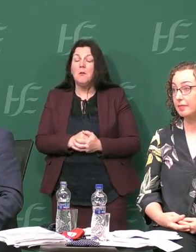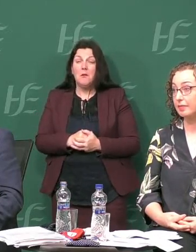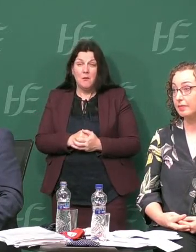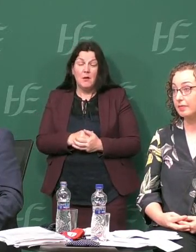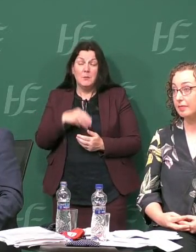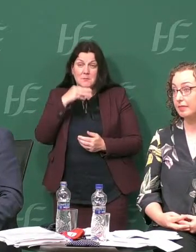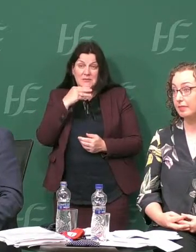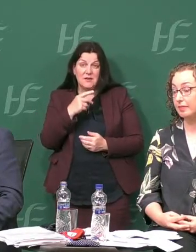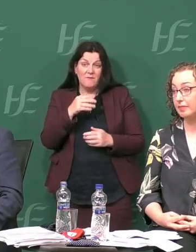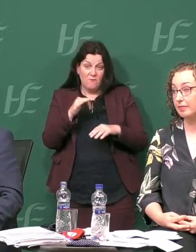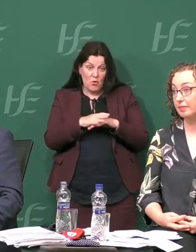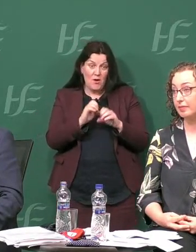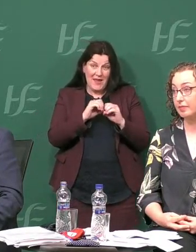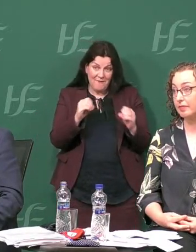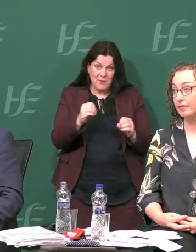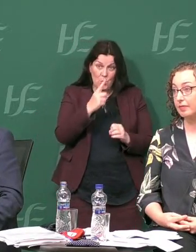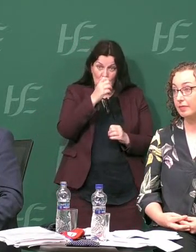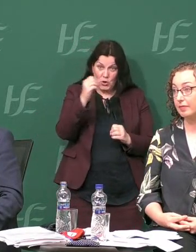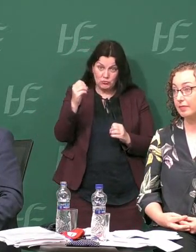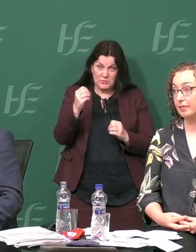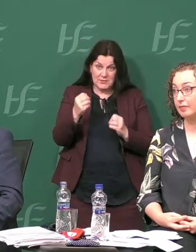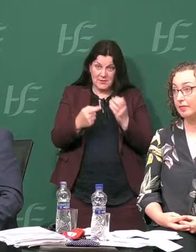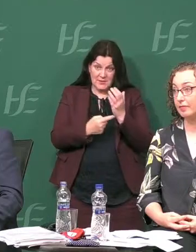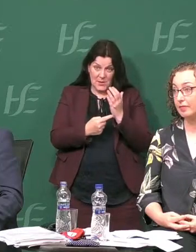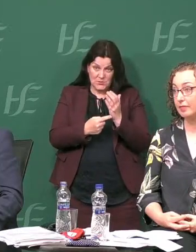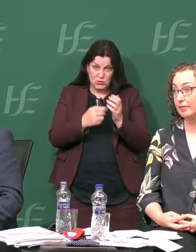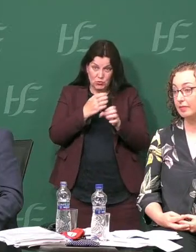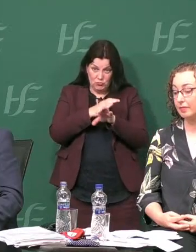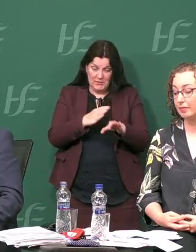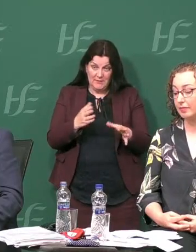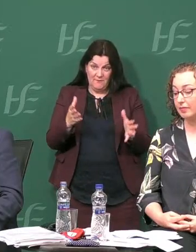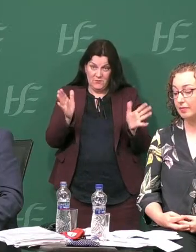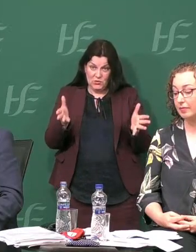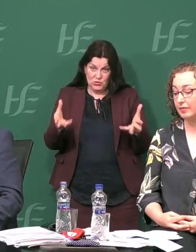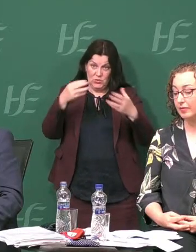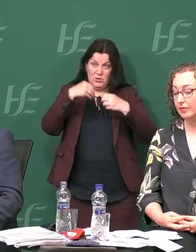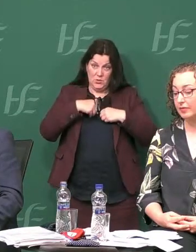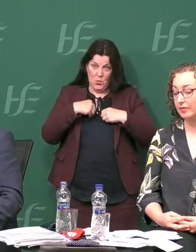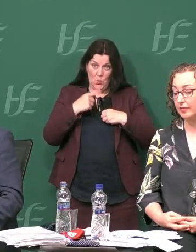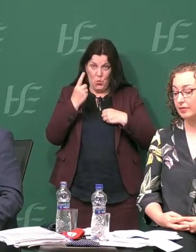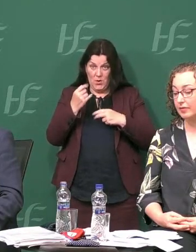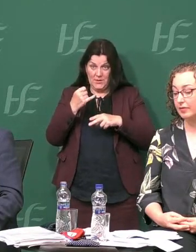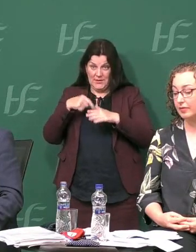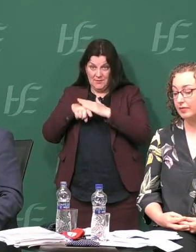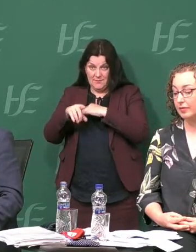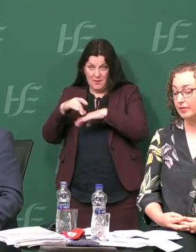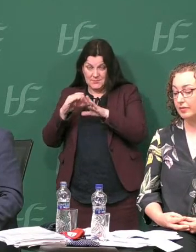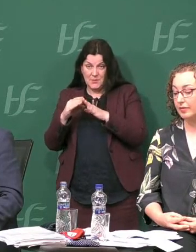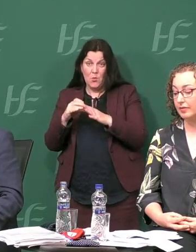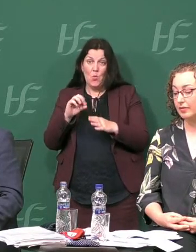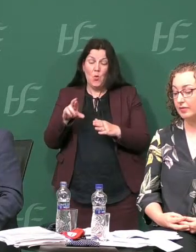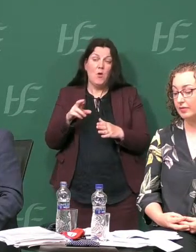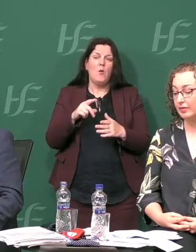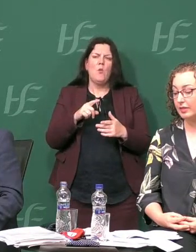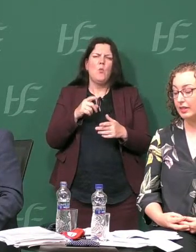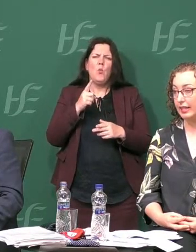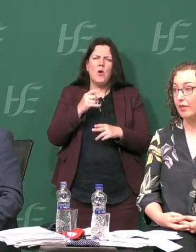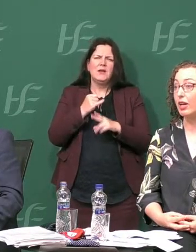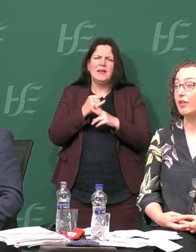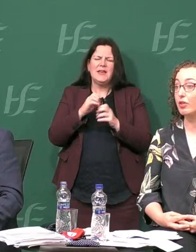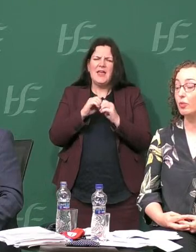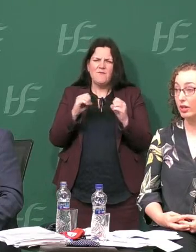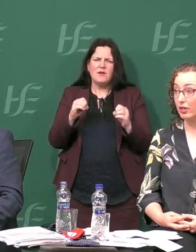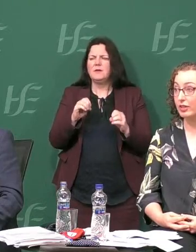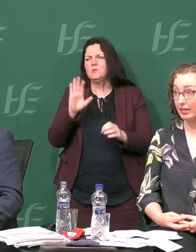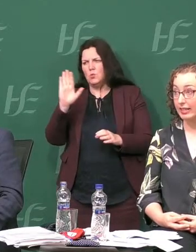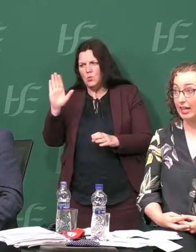So for every 100,000 children who contract COVID, one of those is hospitalised, or for every 100,000 children in Ireland, one of